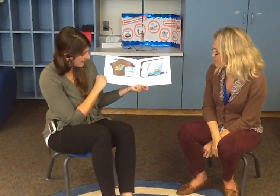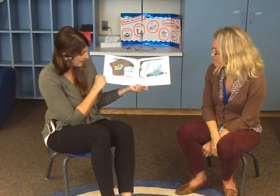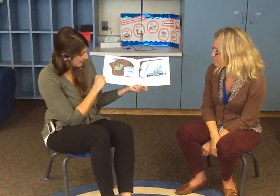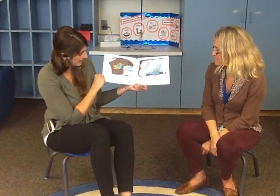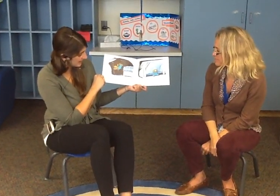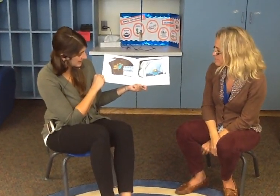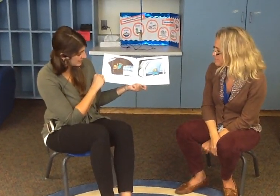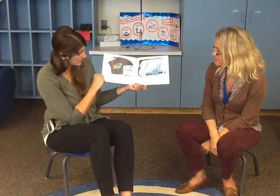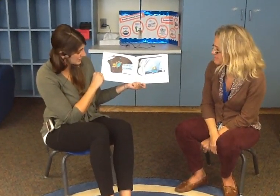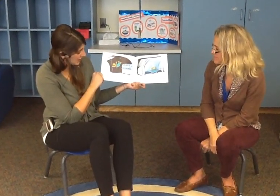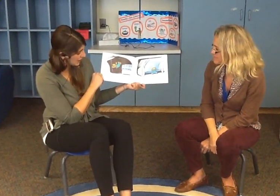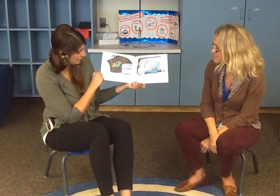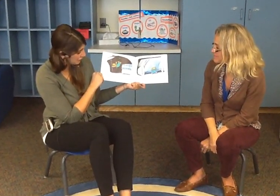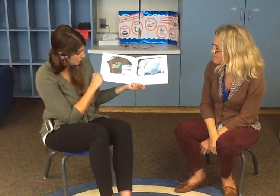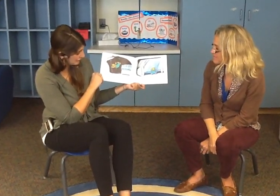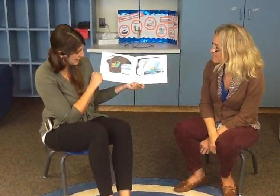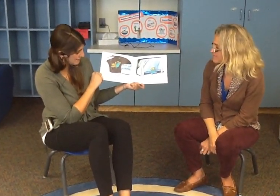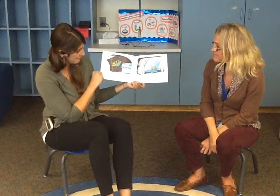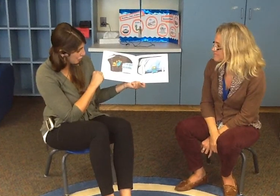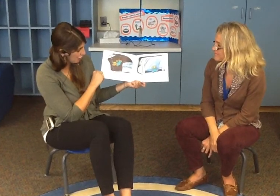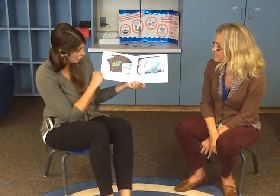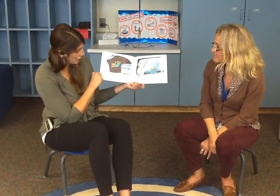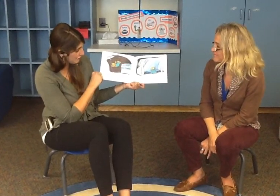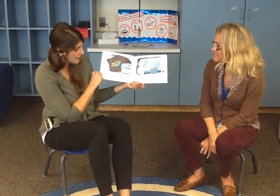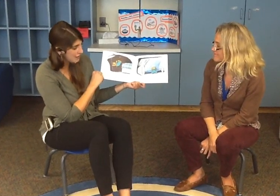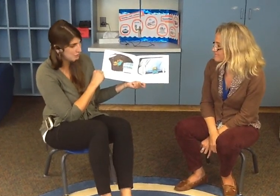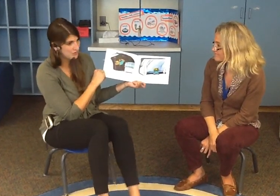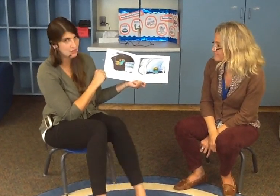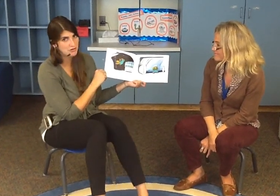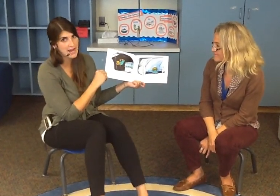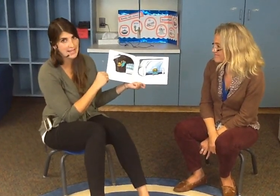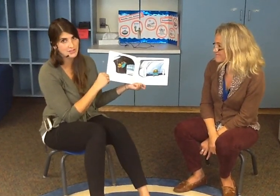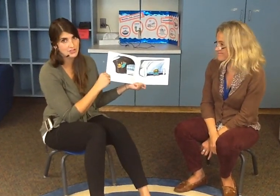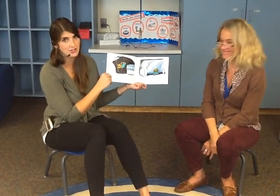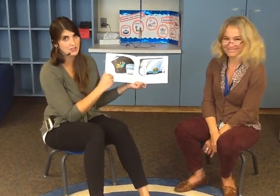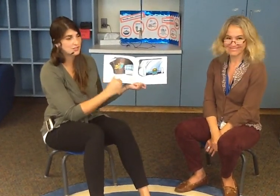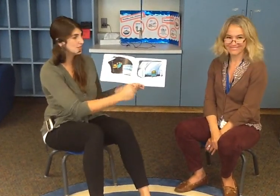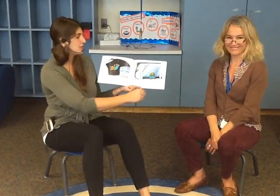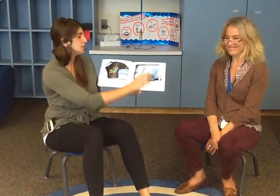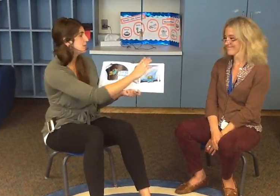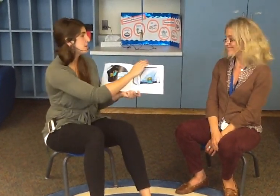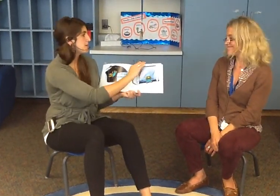Bang! Into a tall floor lamp, over it fell with a crash.